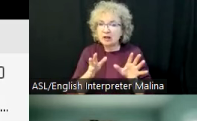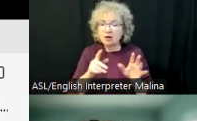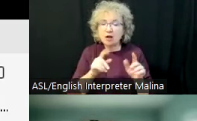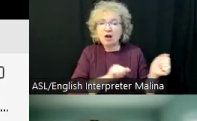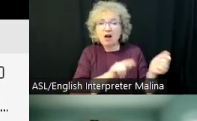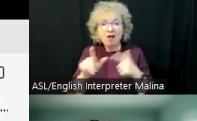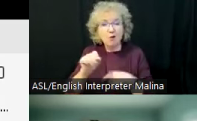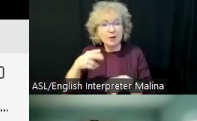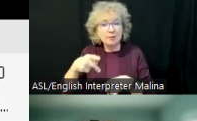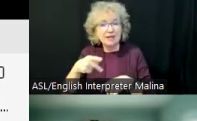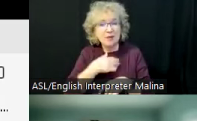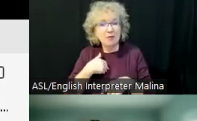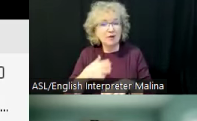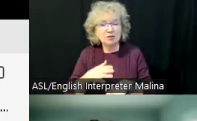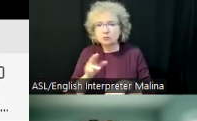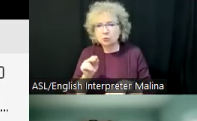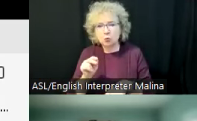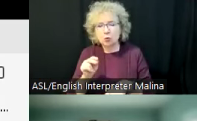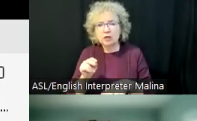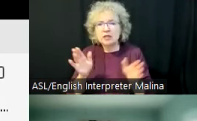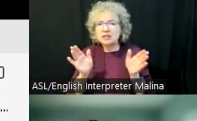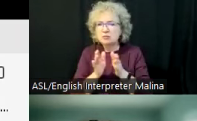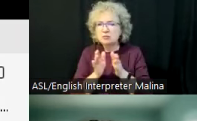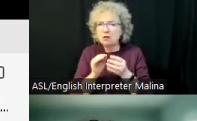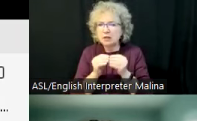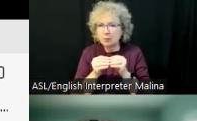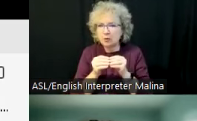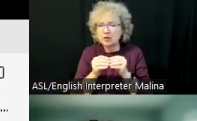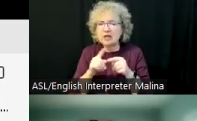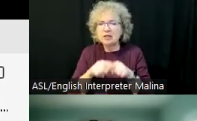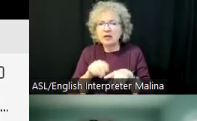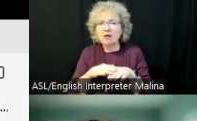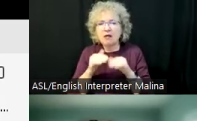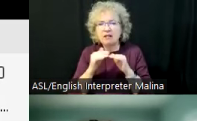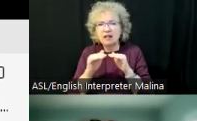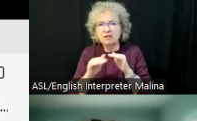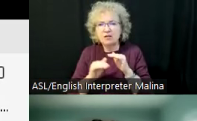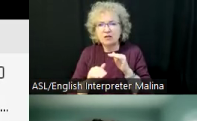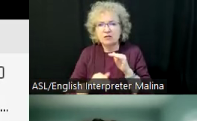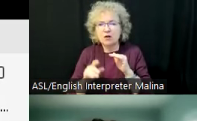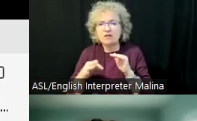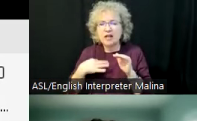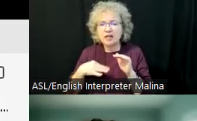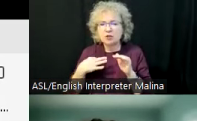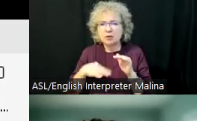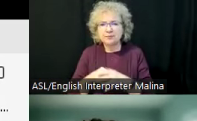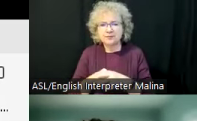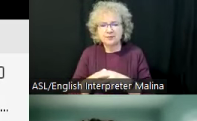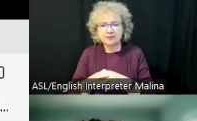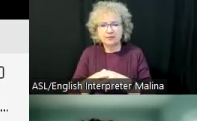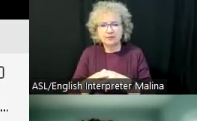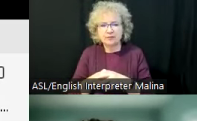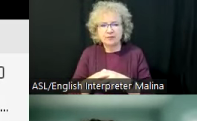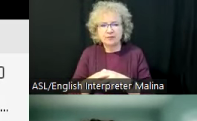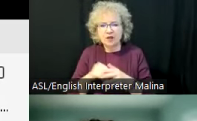members, but a narrow set based on different levels of eligibility. So that's really important to remember and hopefully we'll be able to